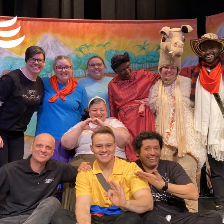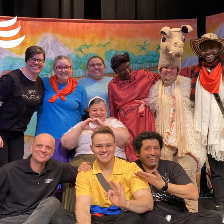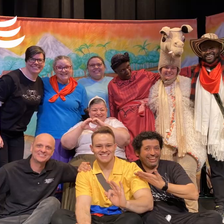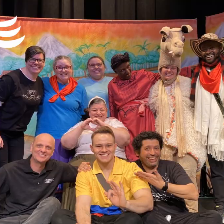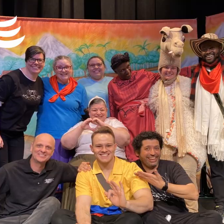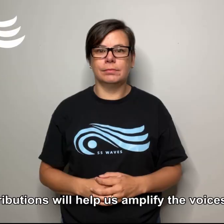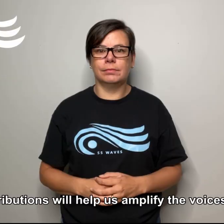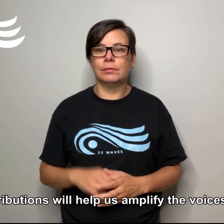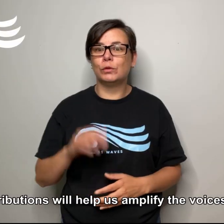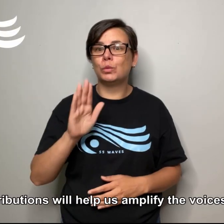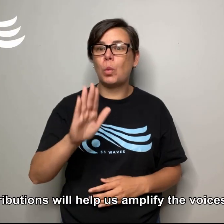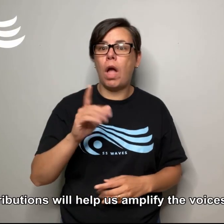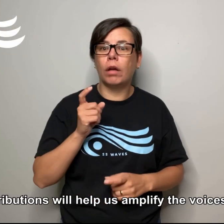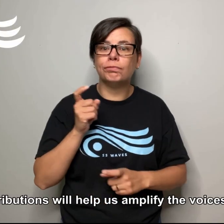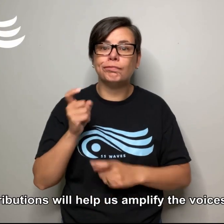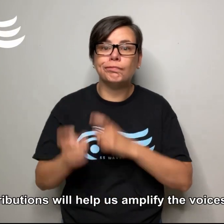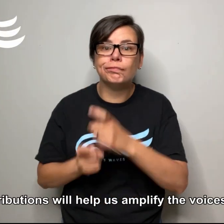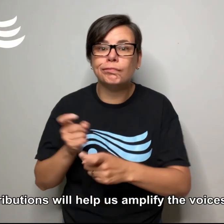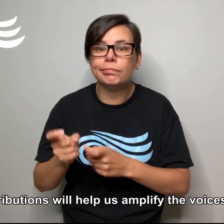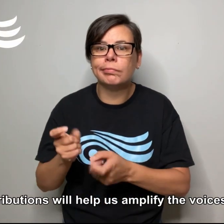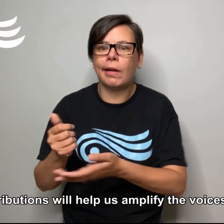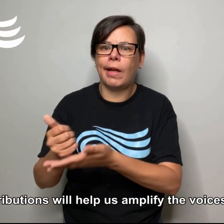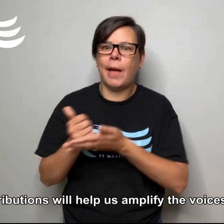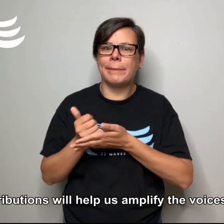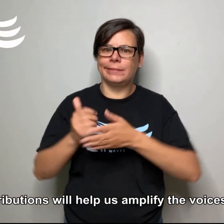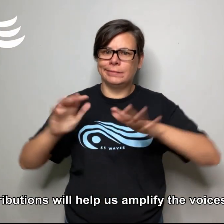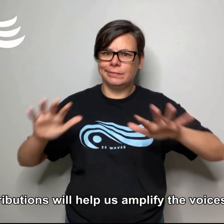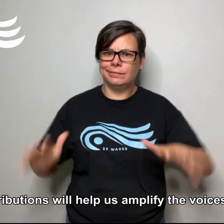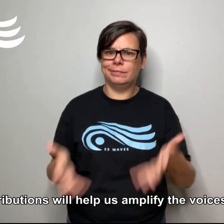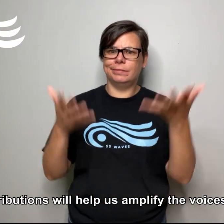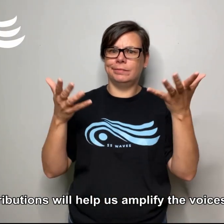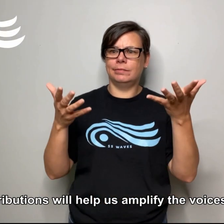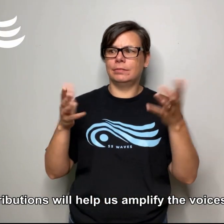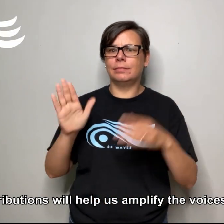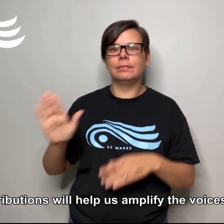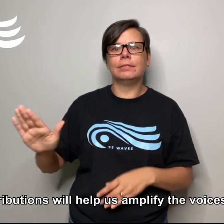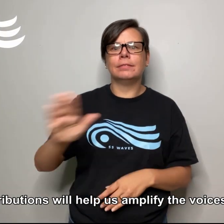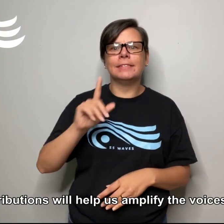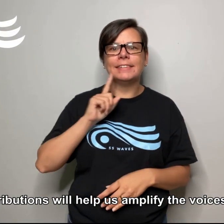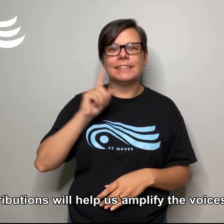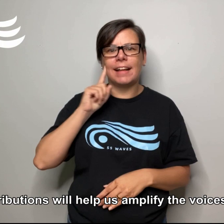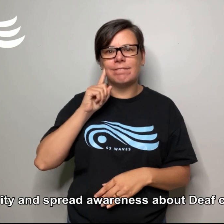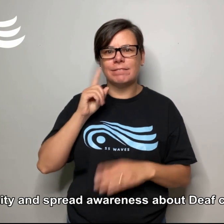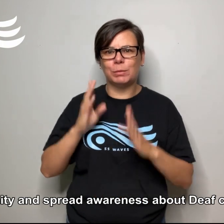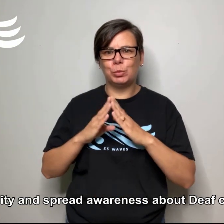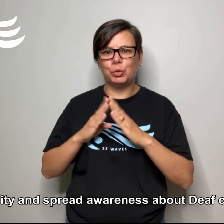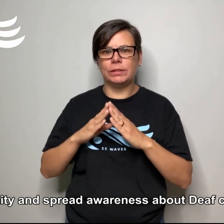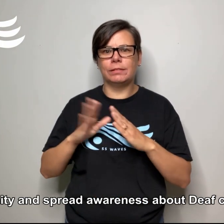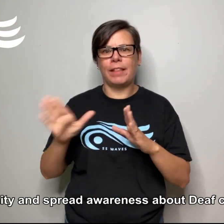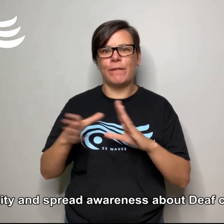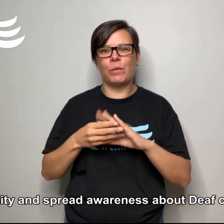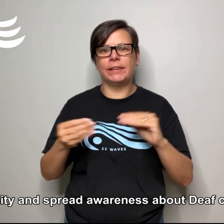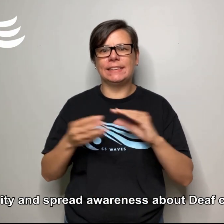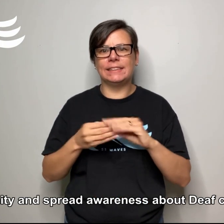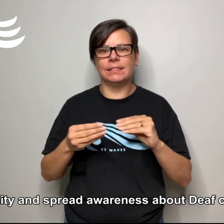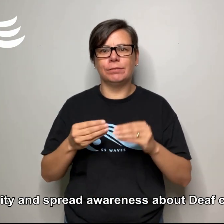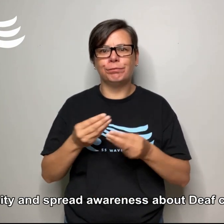Your contributions will help us amplify the voices of the Deaf community and